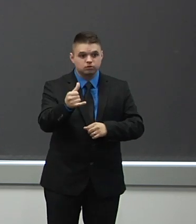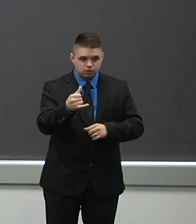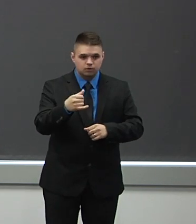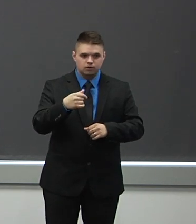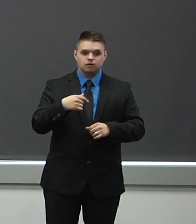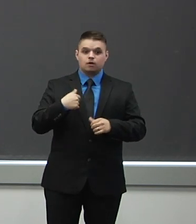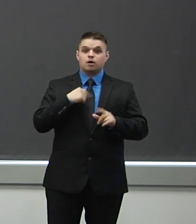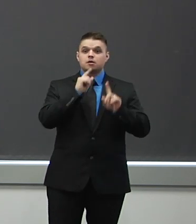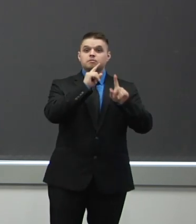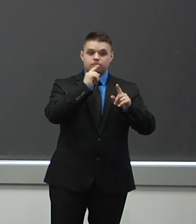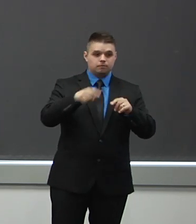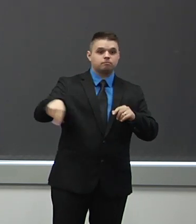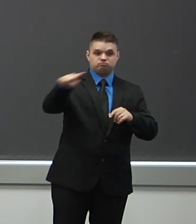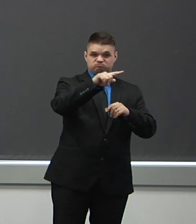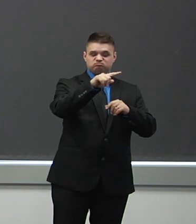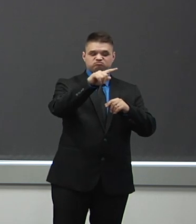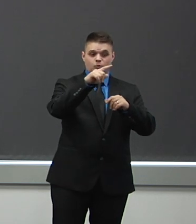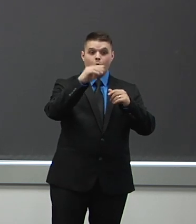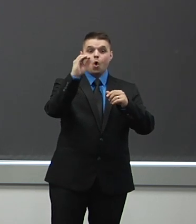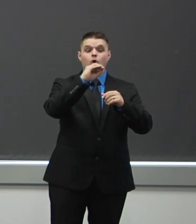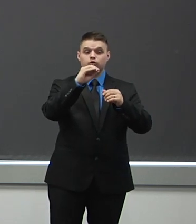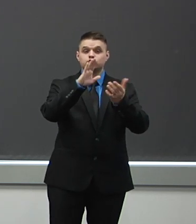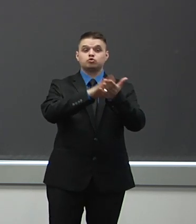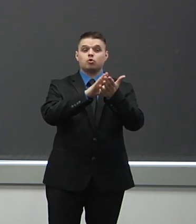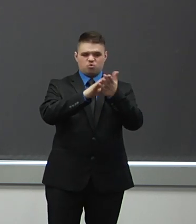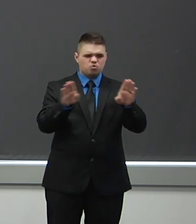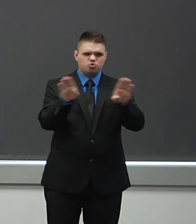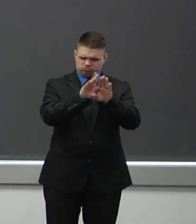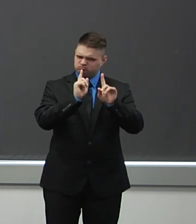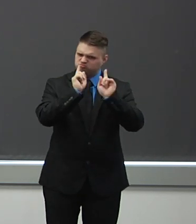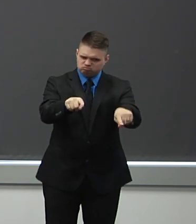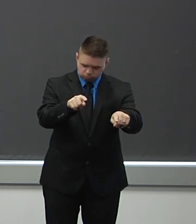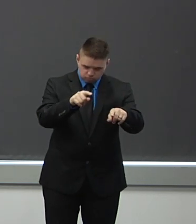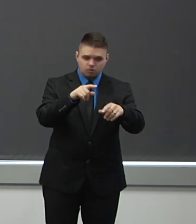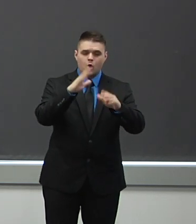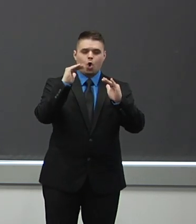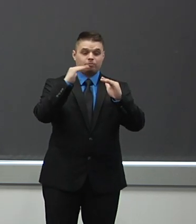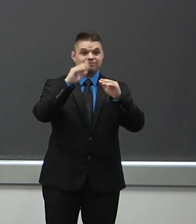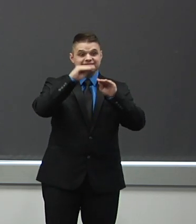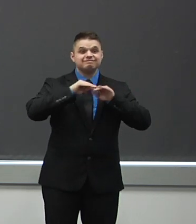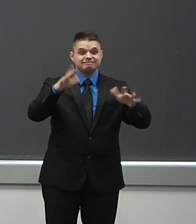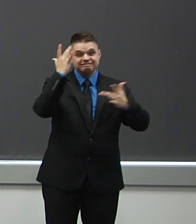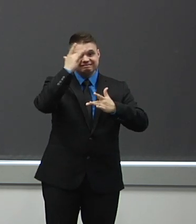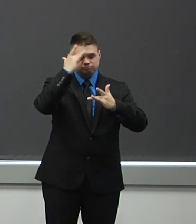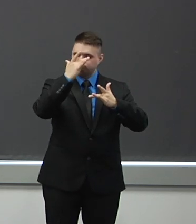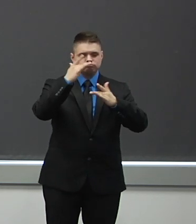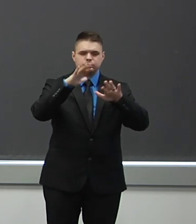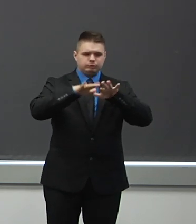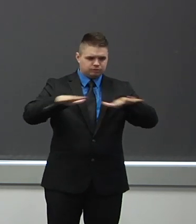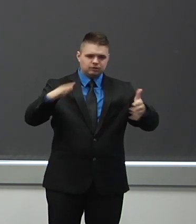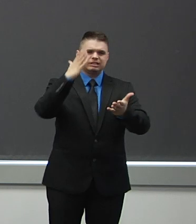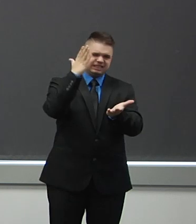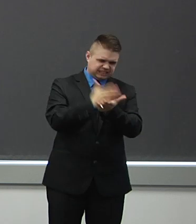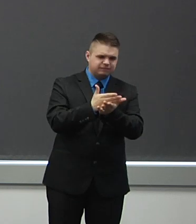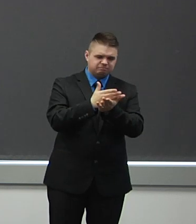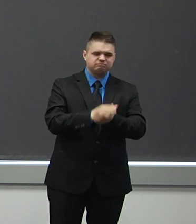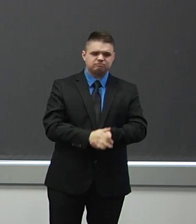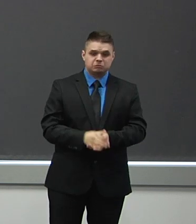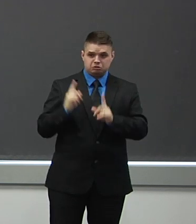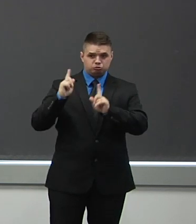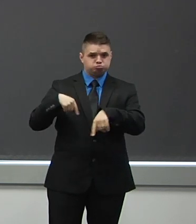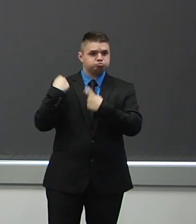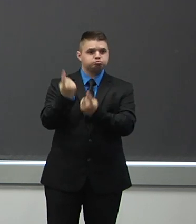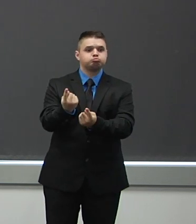temporarily in an effort to help stop the spread of the coronavirus in Oregon. Since then, we've implemented further